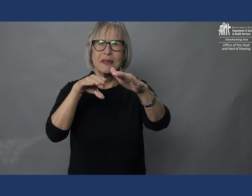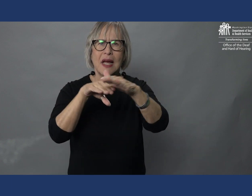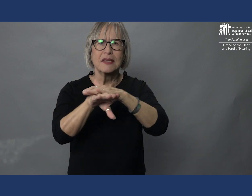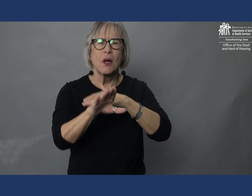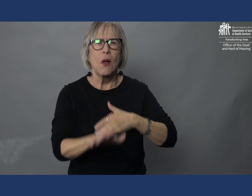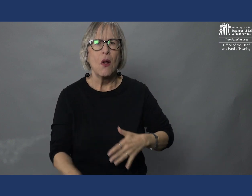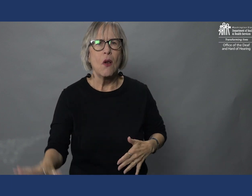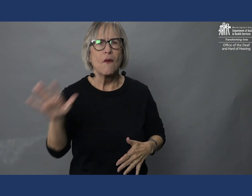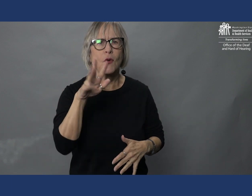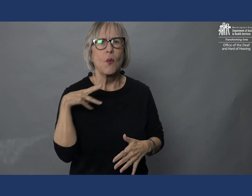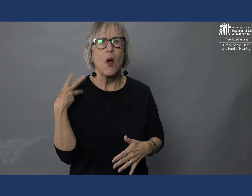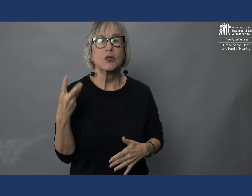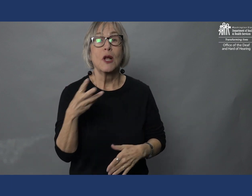statewide.